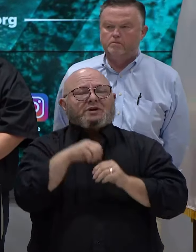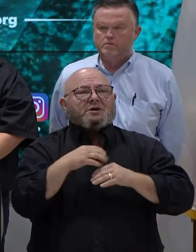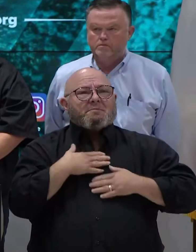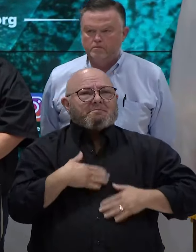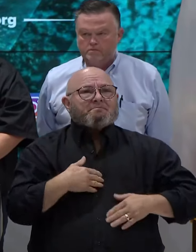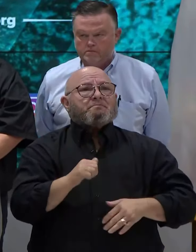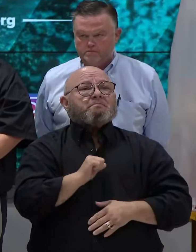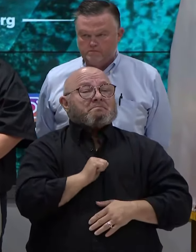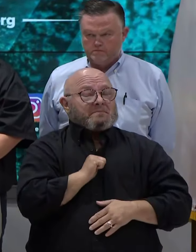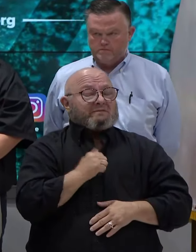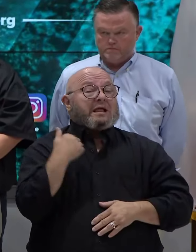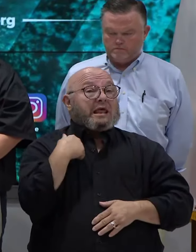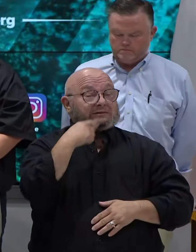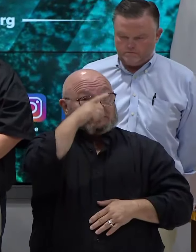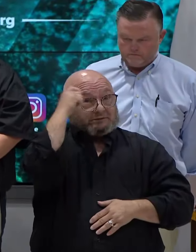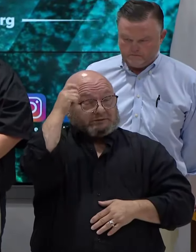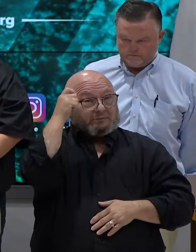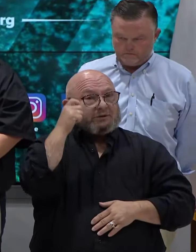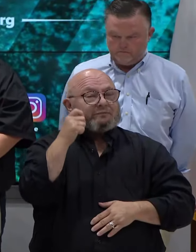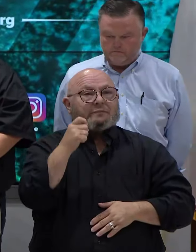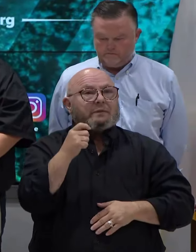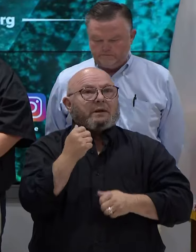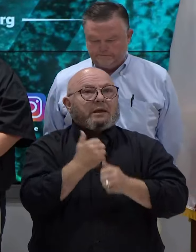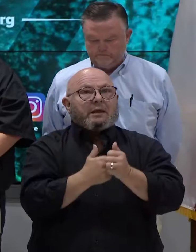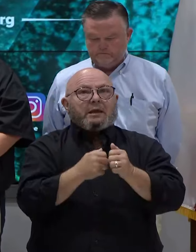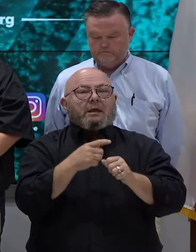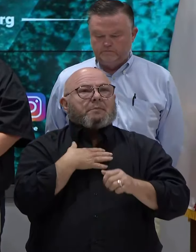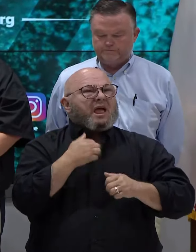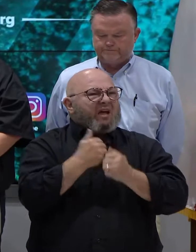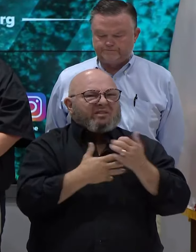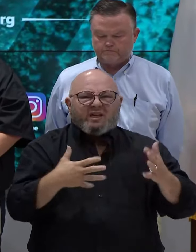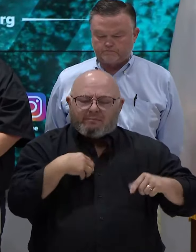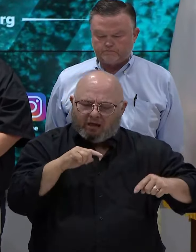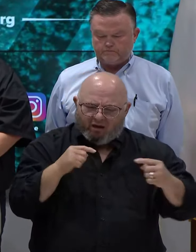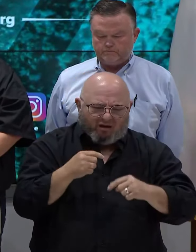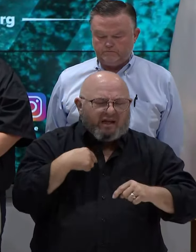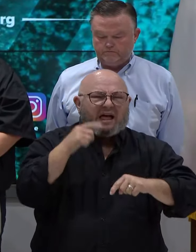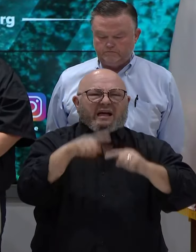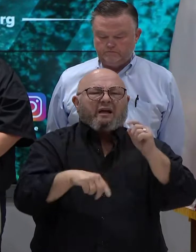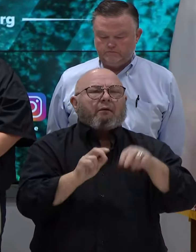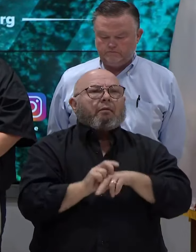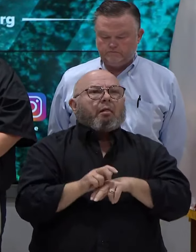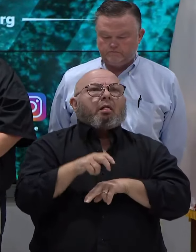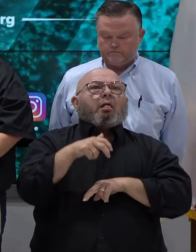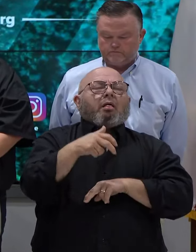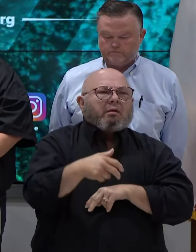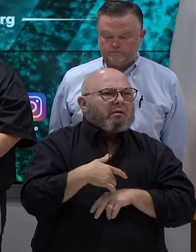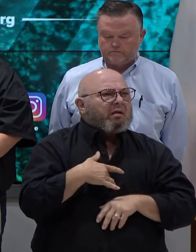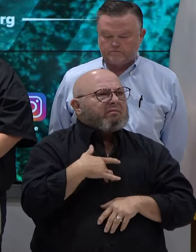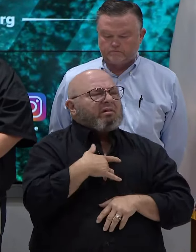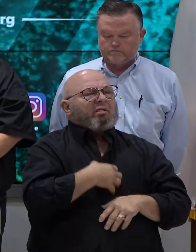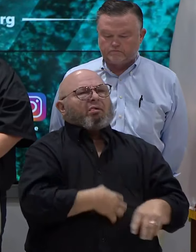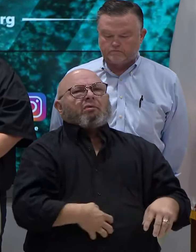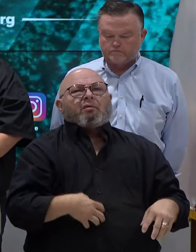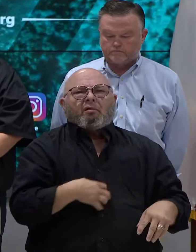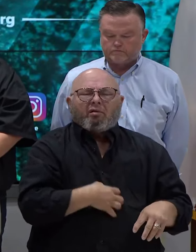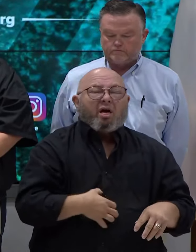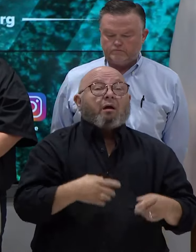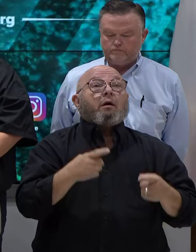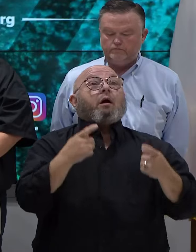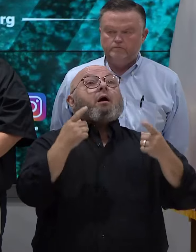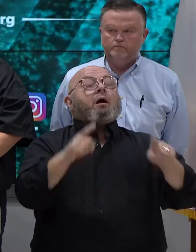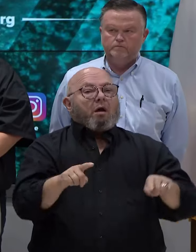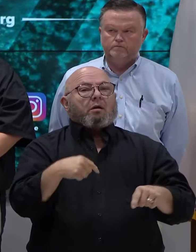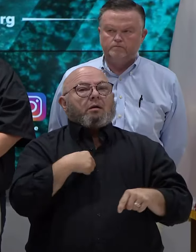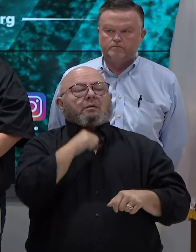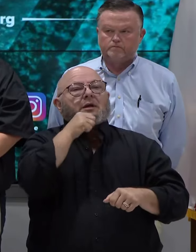was dehydrated last summer. I was just like everything was aching. I could barely get off the couch. I just felt really nauseous. Turns out